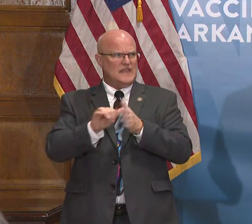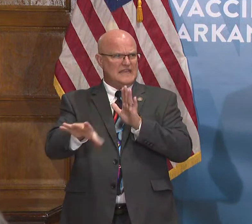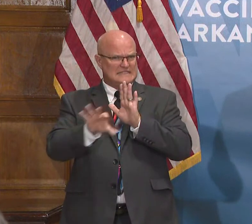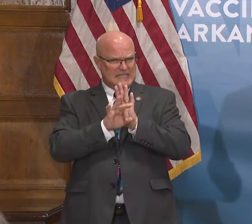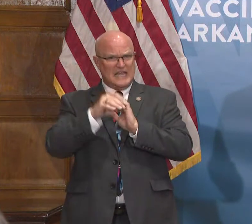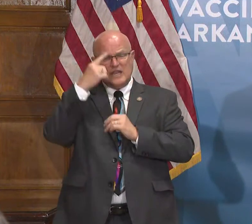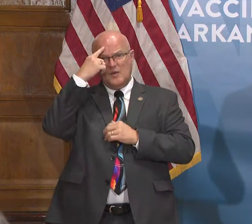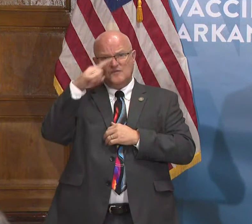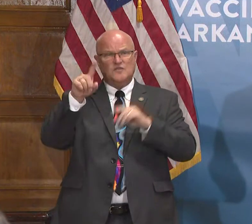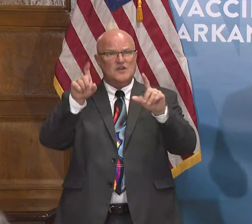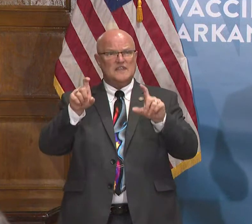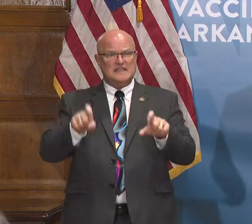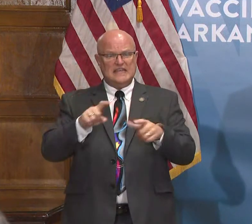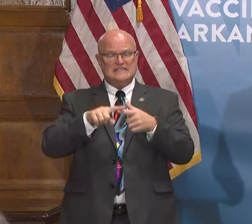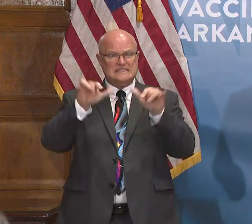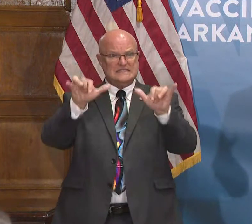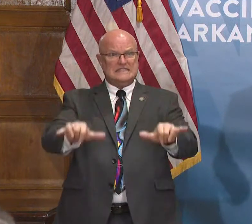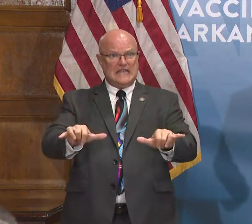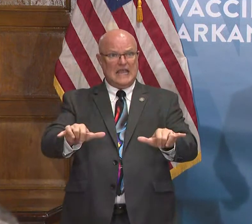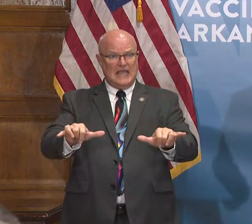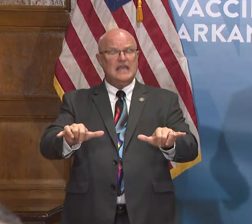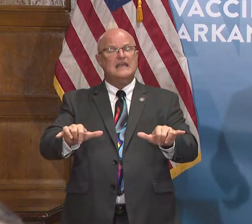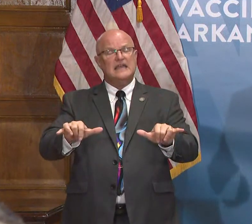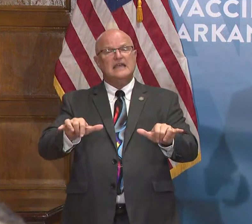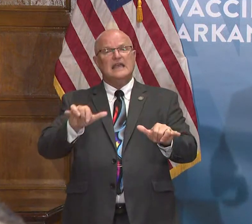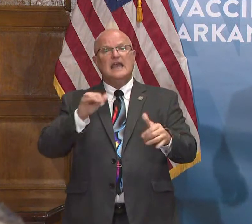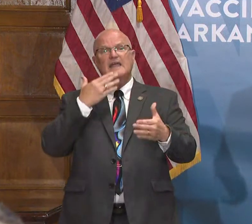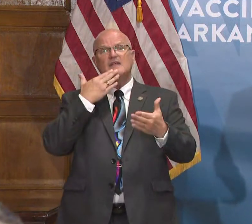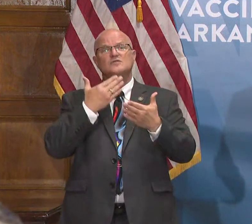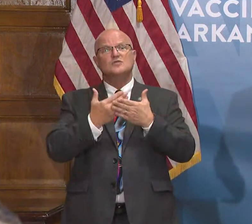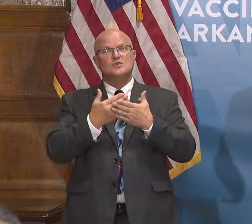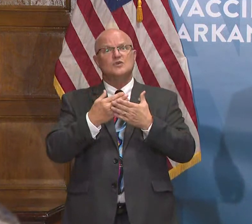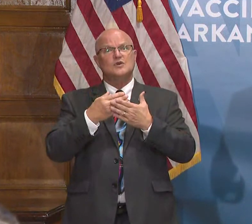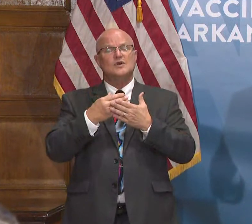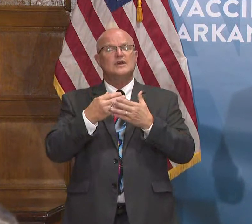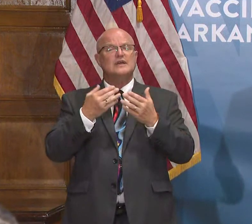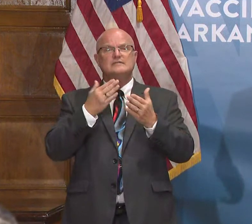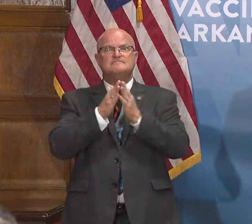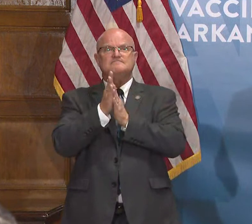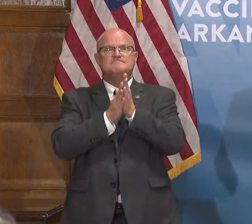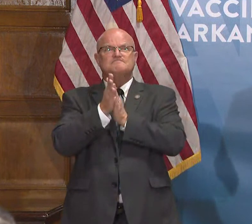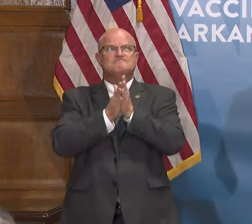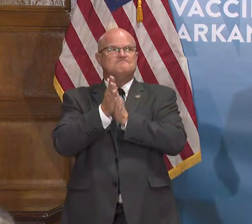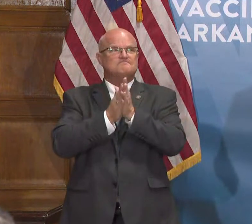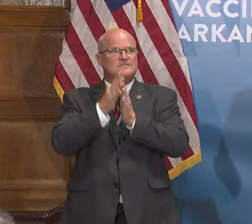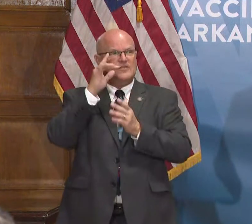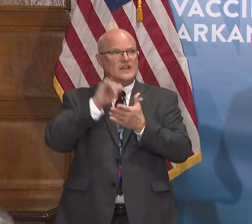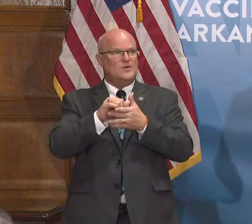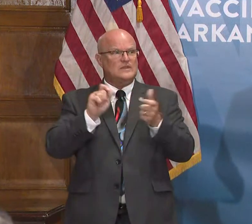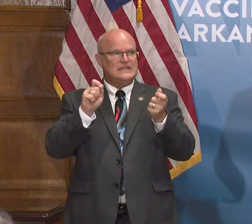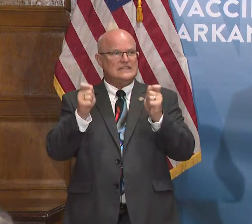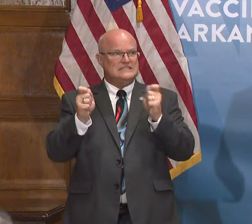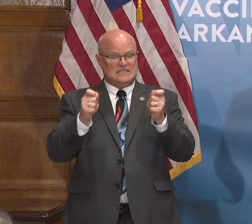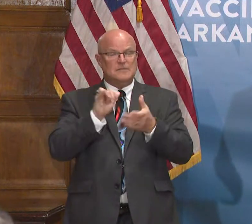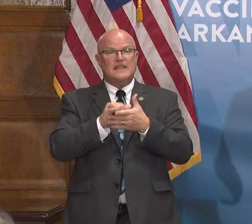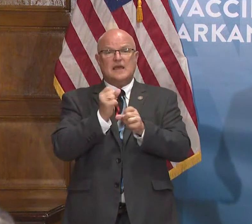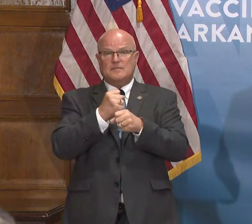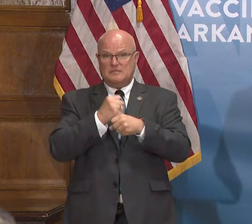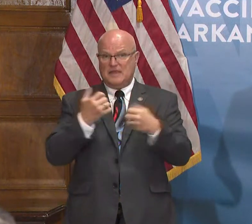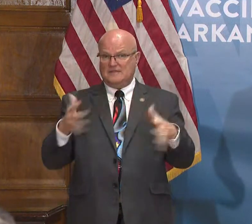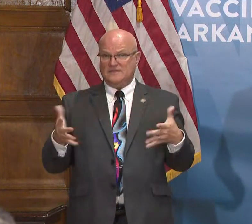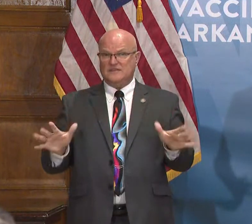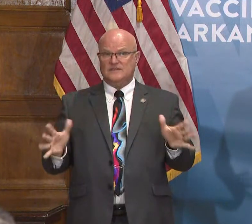up for the Test to Stay, which is a great pilot, a lot of enthusiasm for it with the adjustments that have been